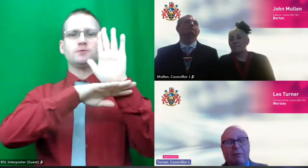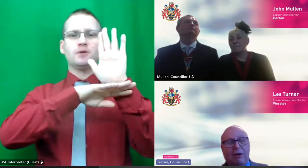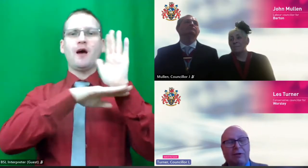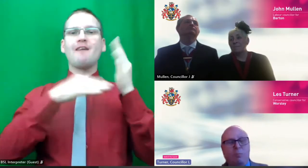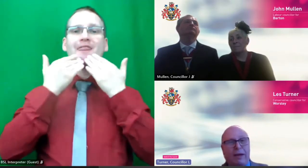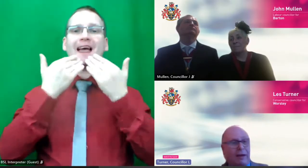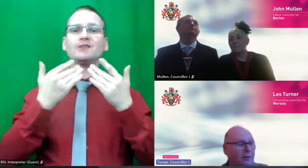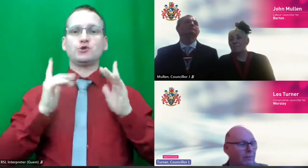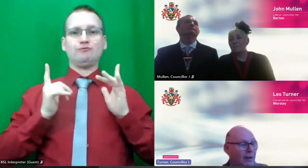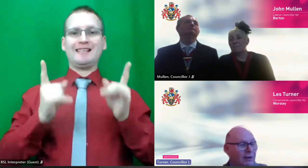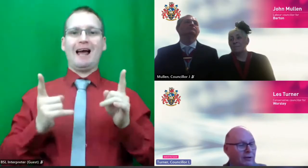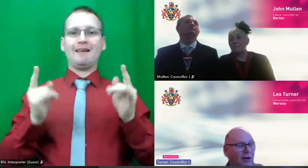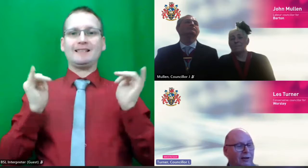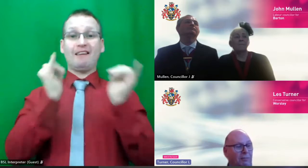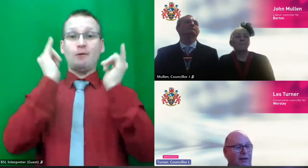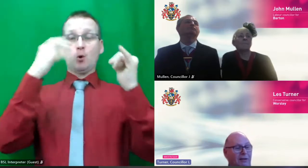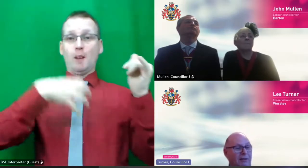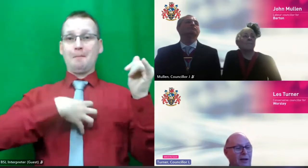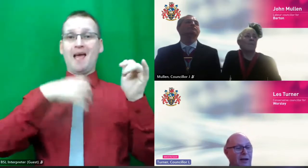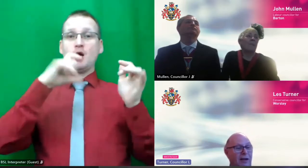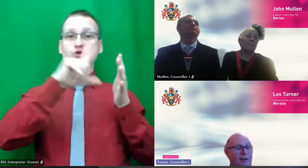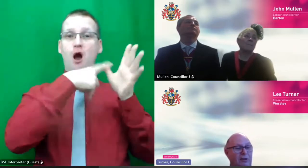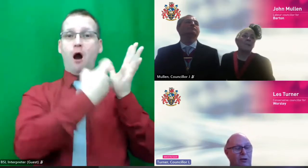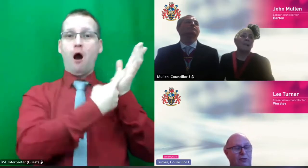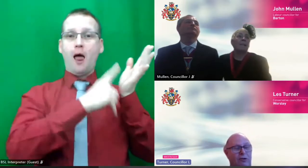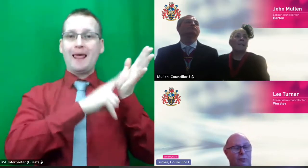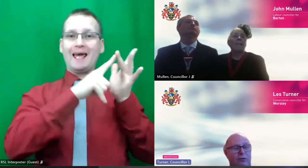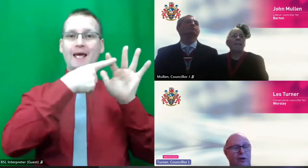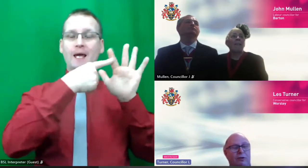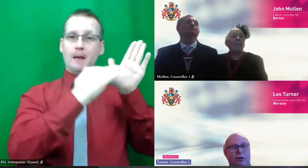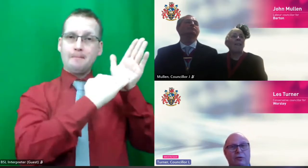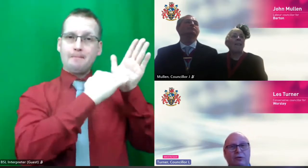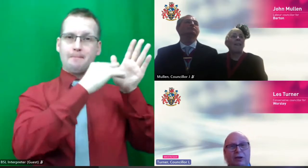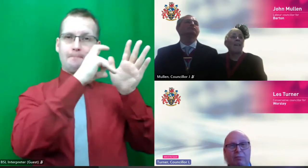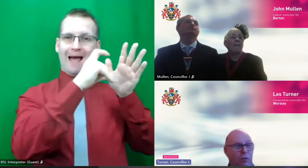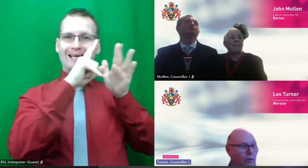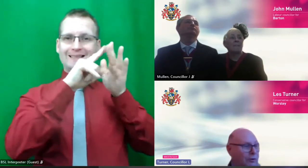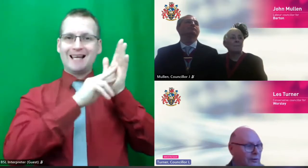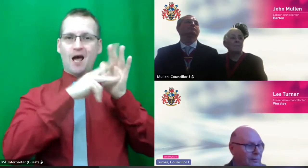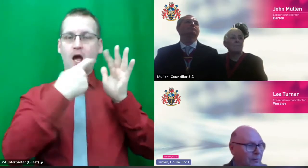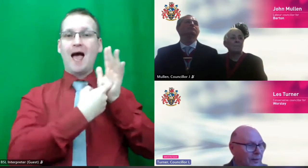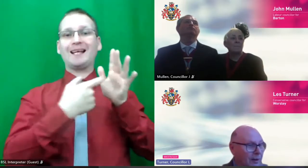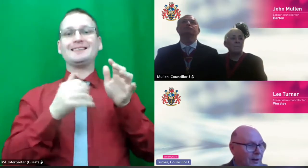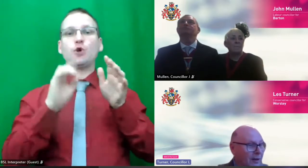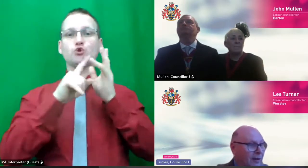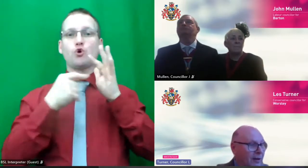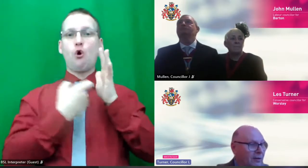retiring Ceremonial Mayor, Charlie McIntyre, and his consort, Dr. Tim Warden.